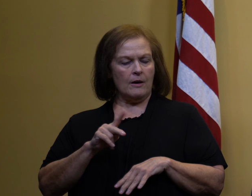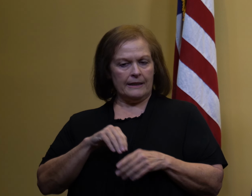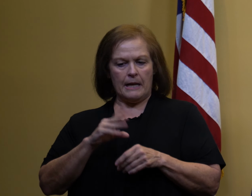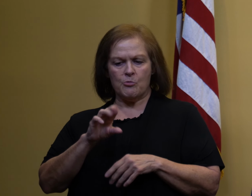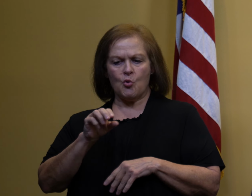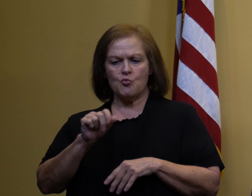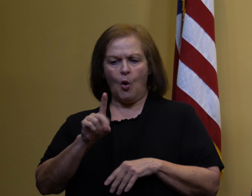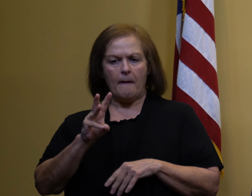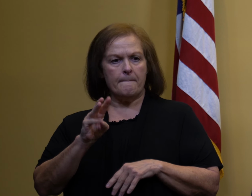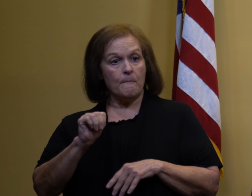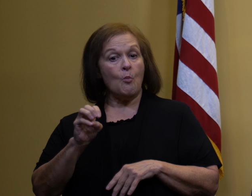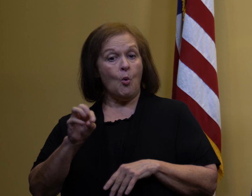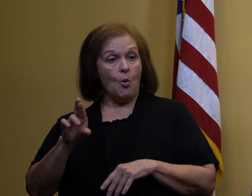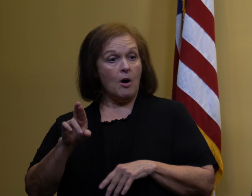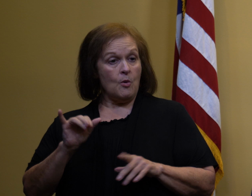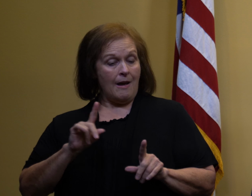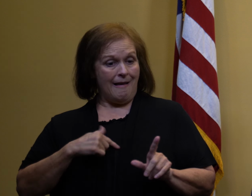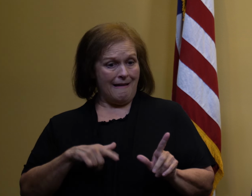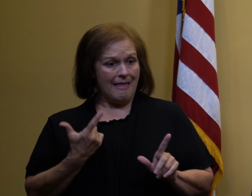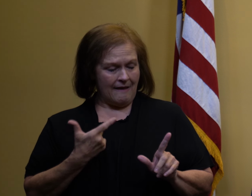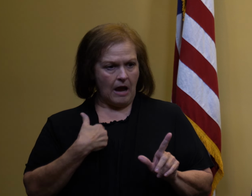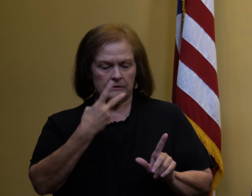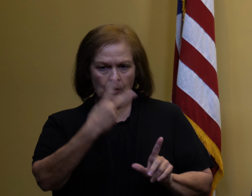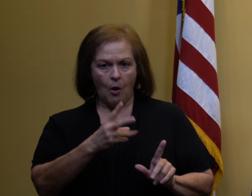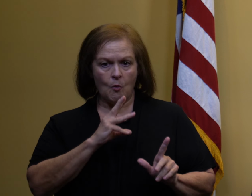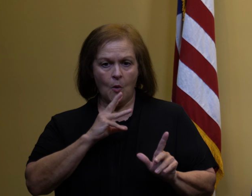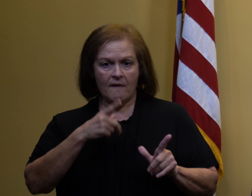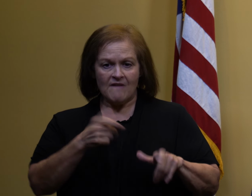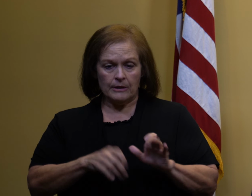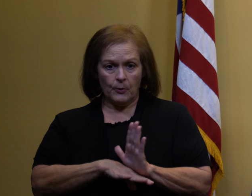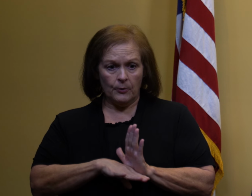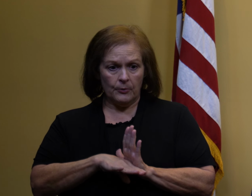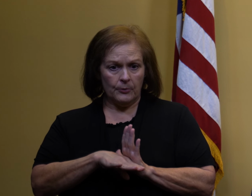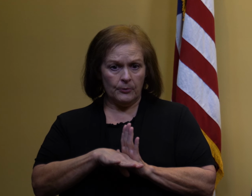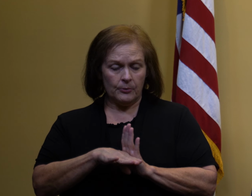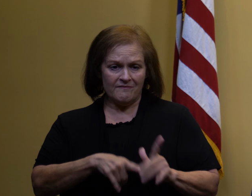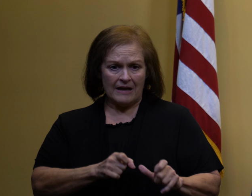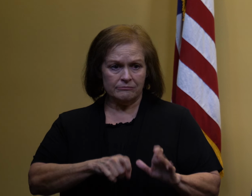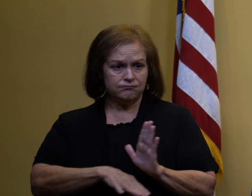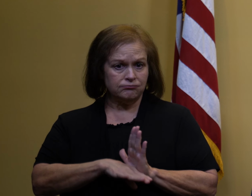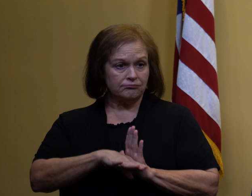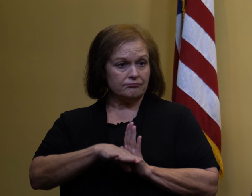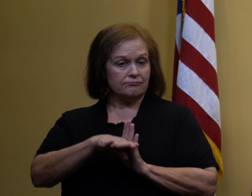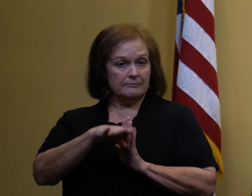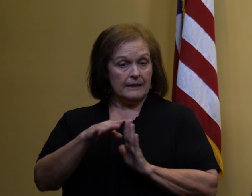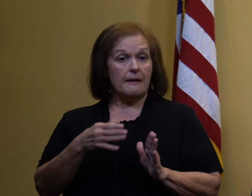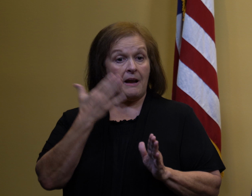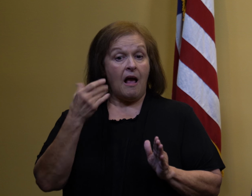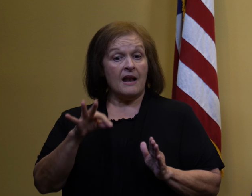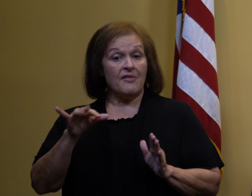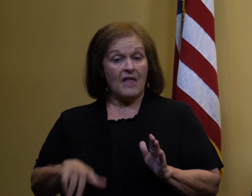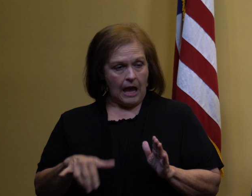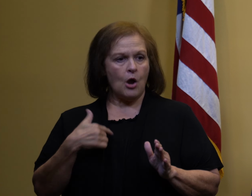Broadmoor. We took on water there as well. I saw it coming fast, hard, not slowing up. And as a result of that,